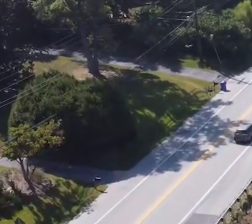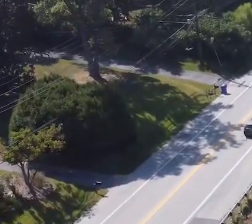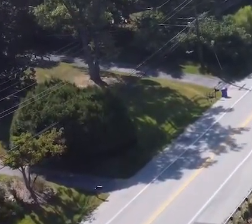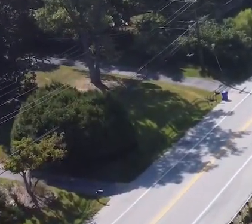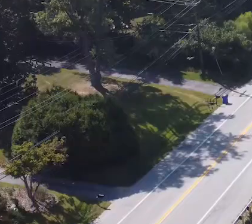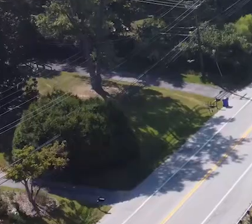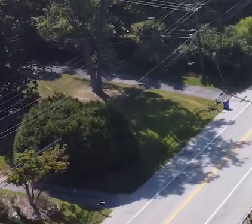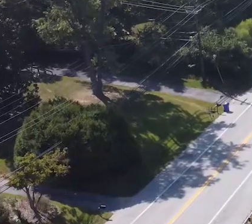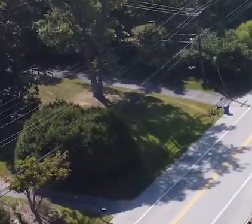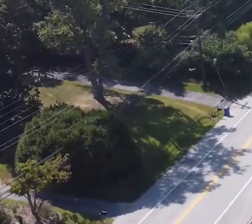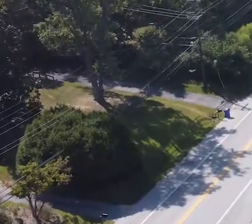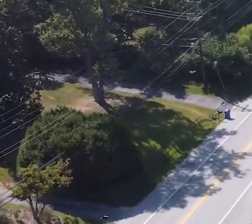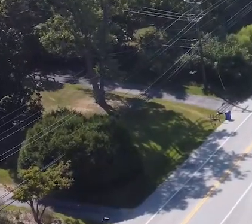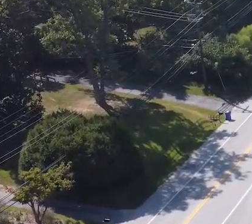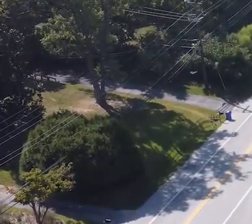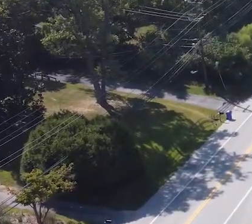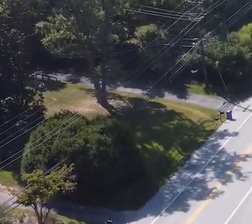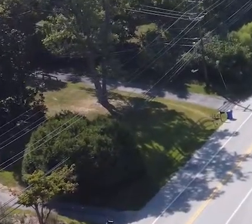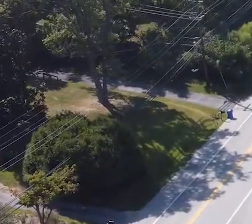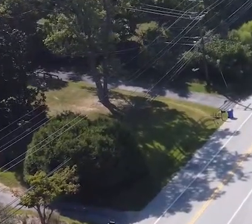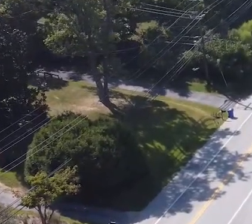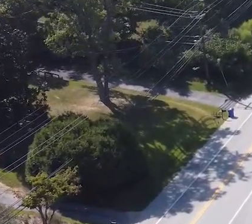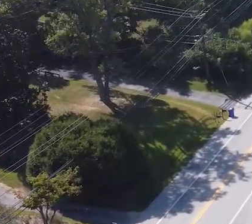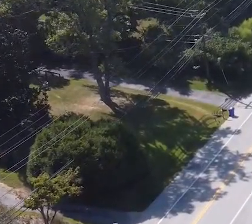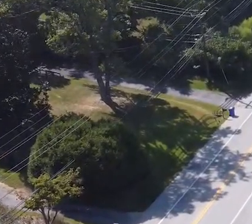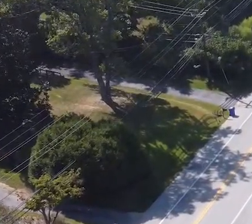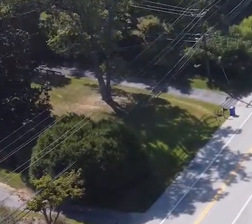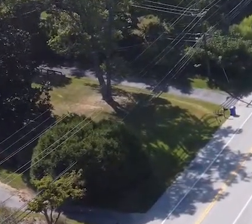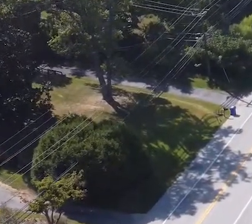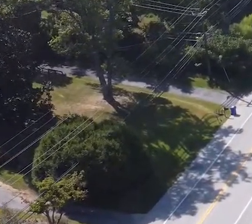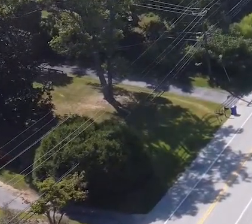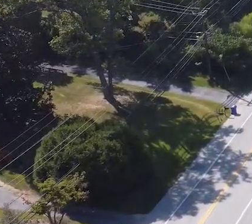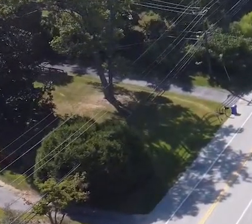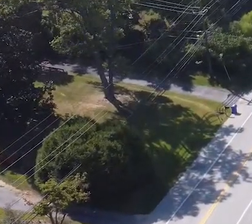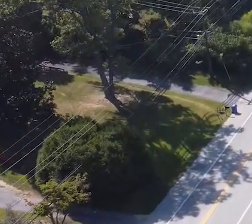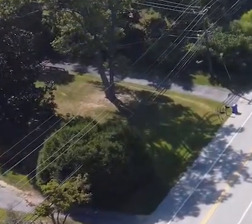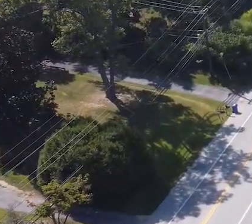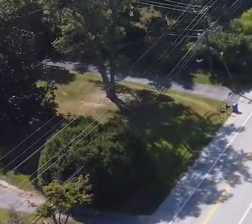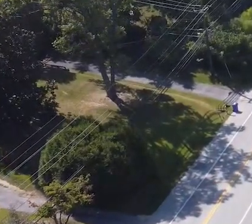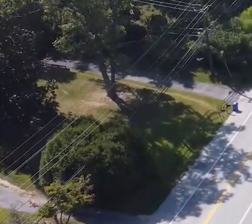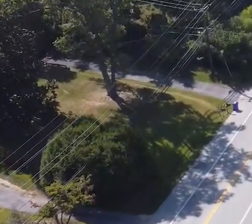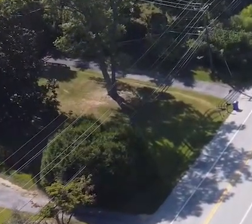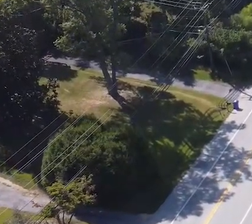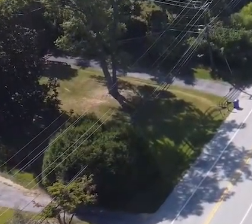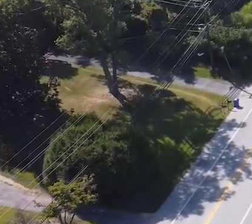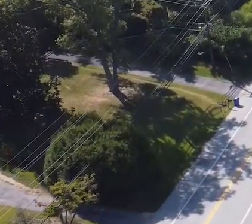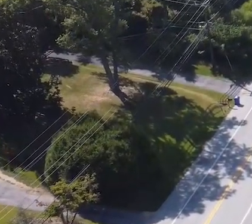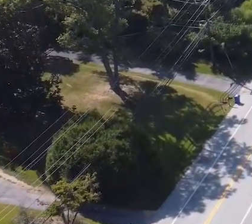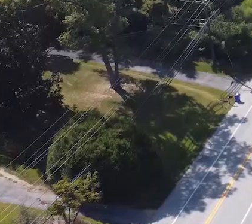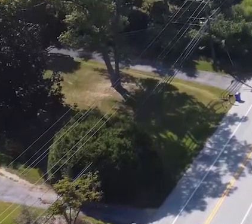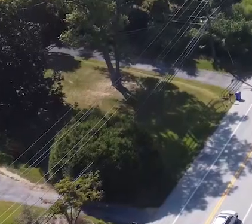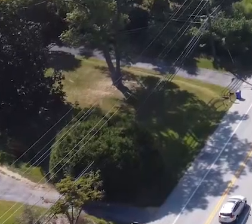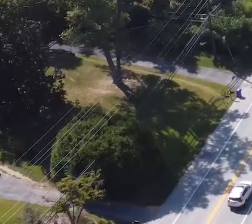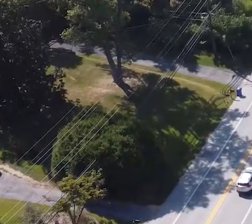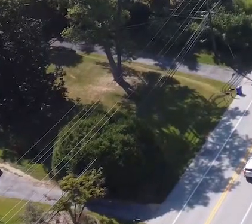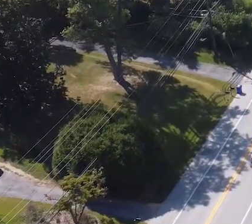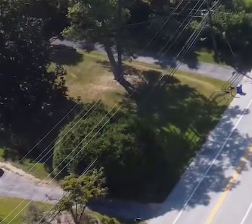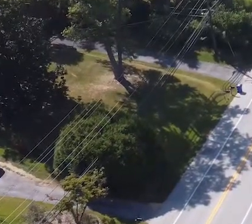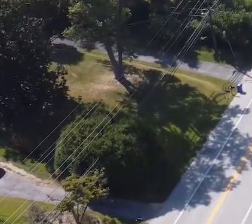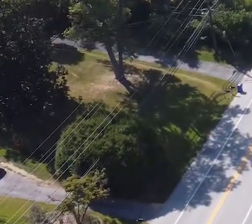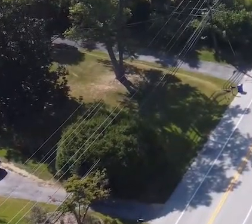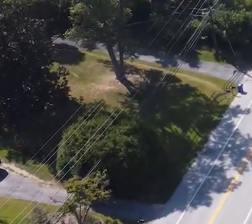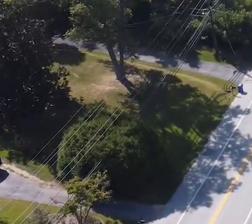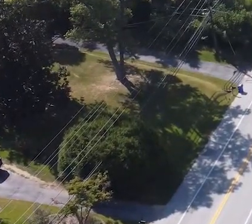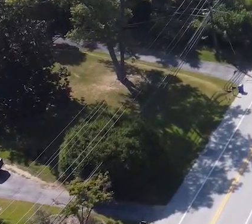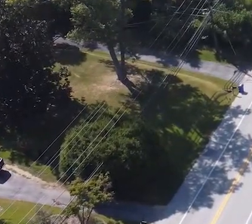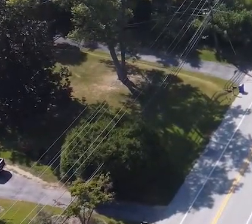7.5 million gallons of water during a storm. Last summer, we joined many partners to break ground on